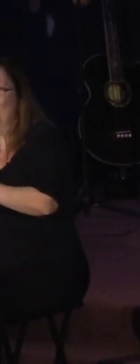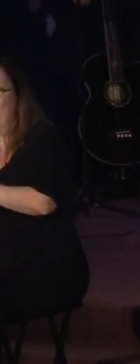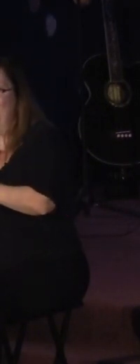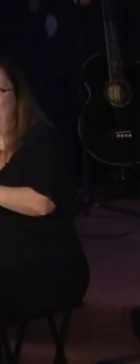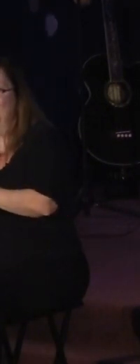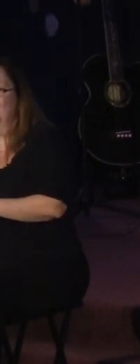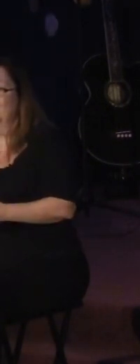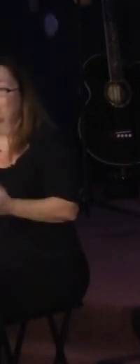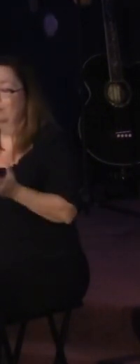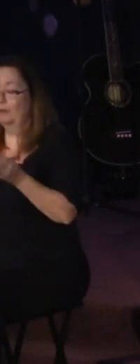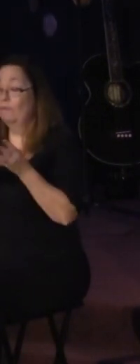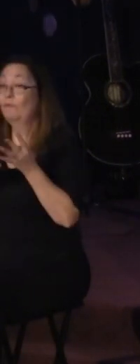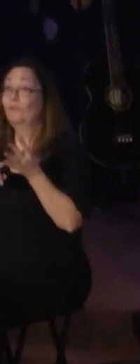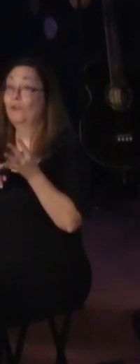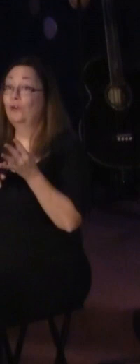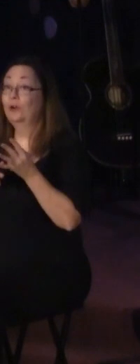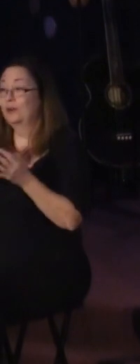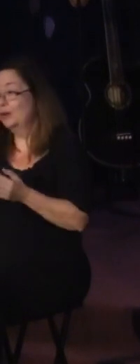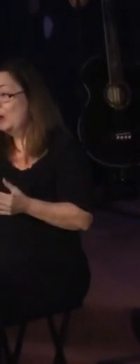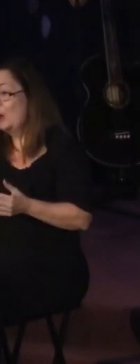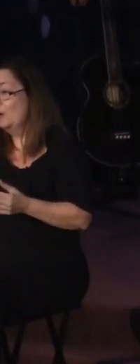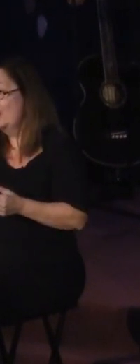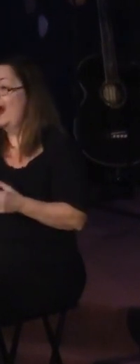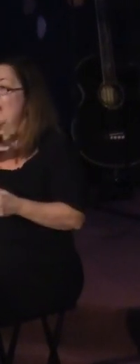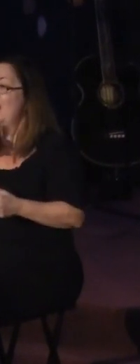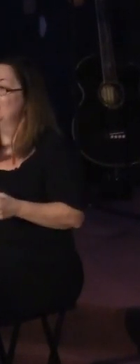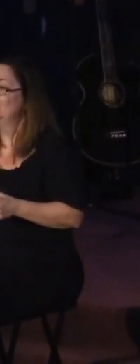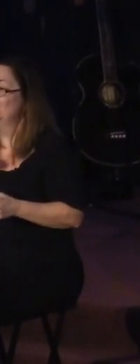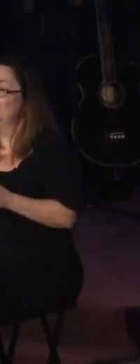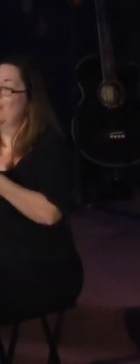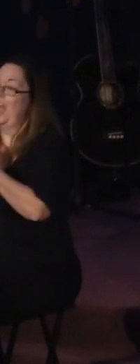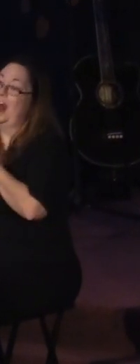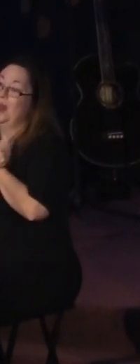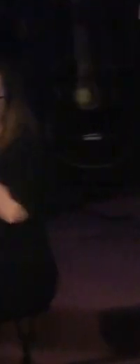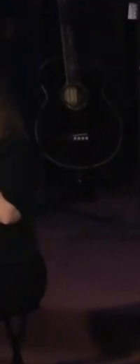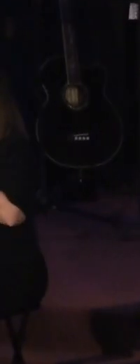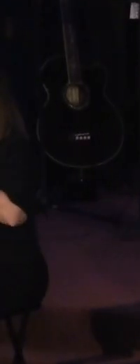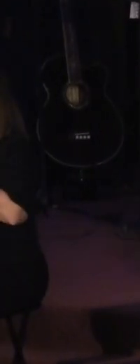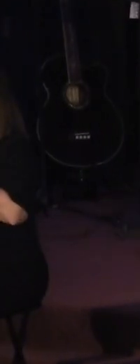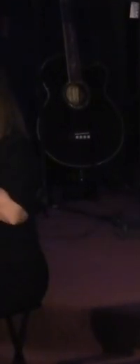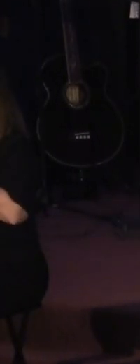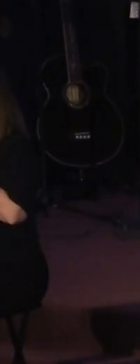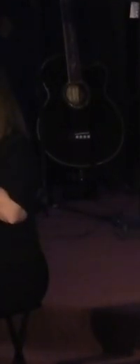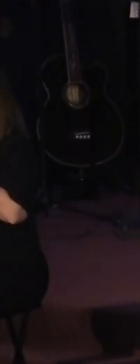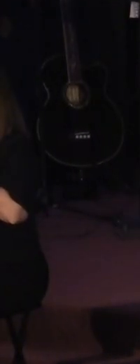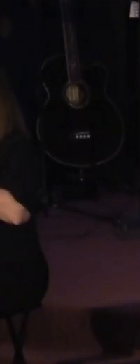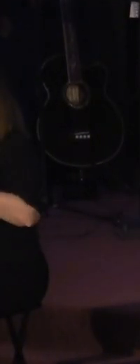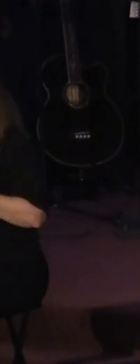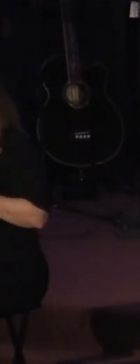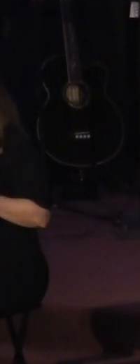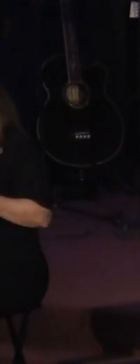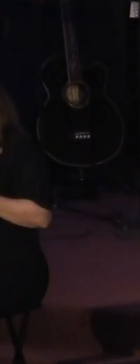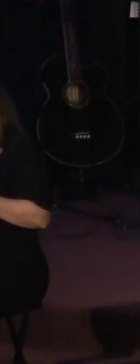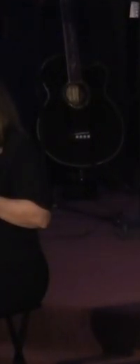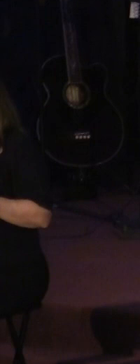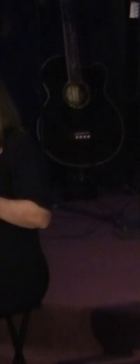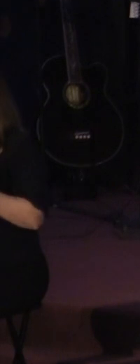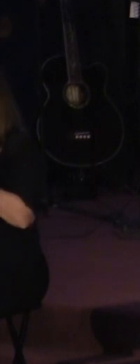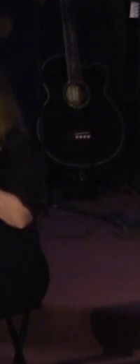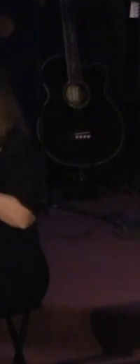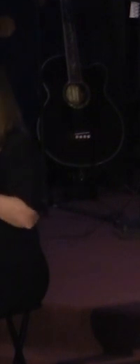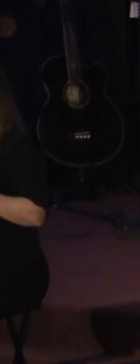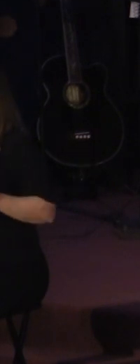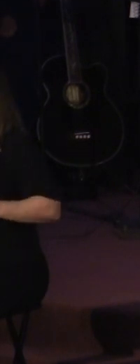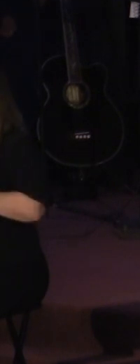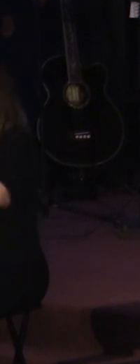four, I want you to know God likes you and he loves you. And the reason I know he loves you is because Jesus Christ